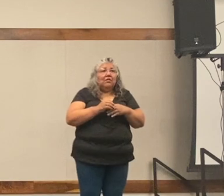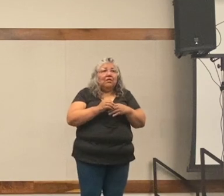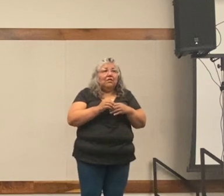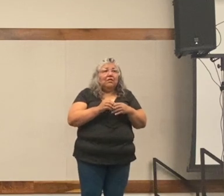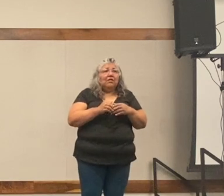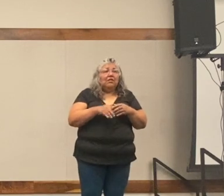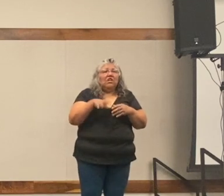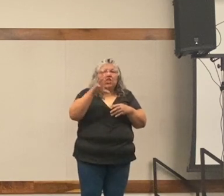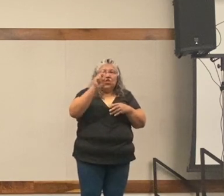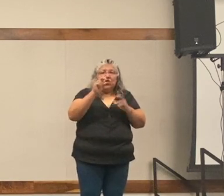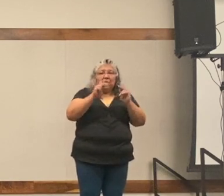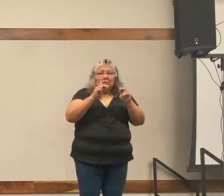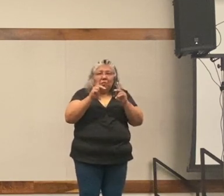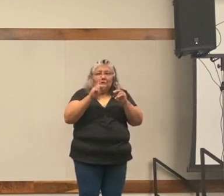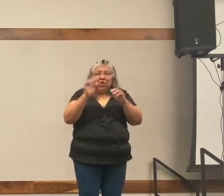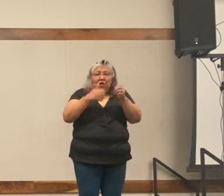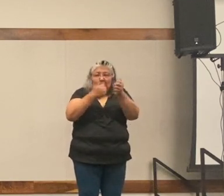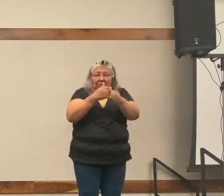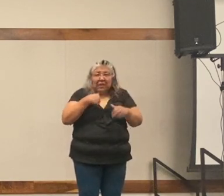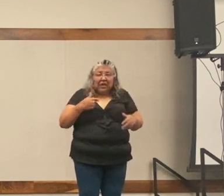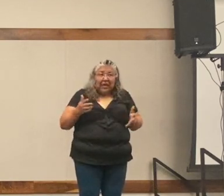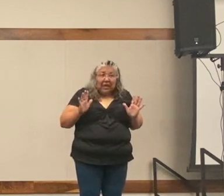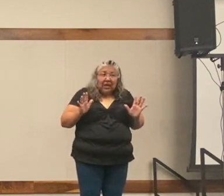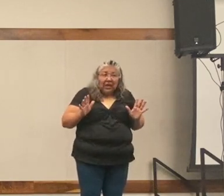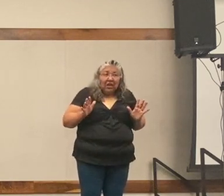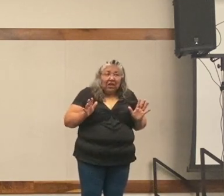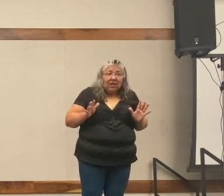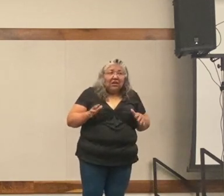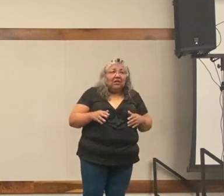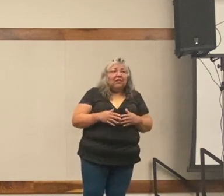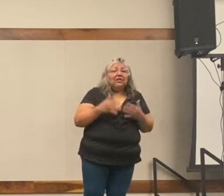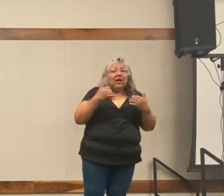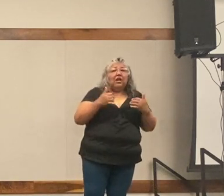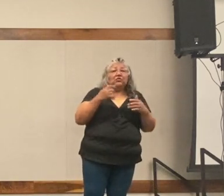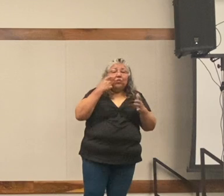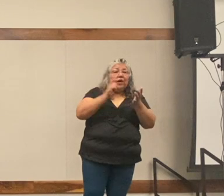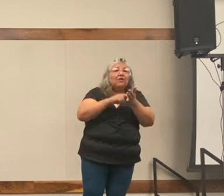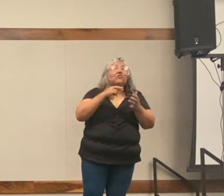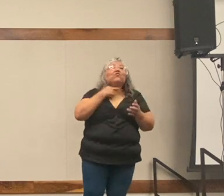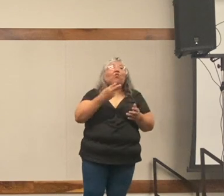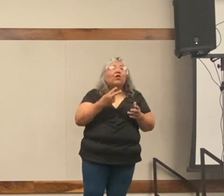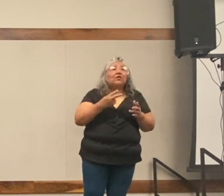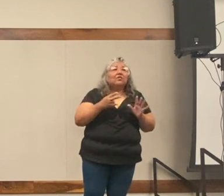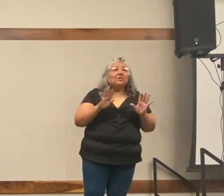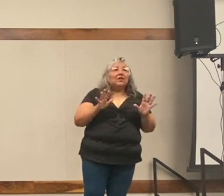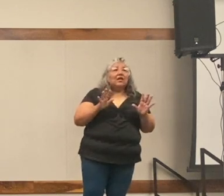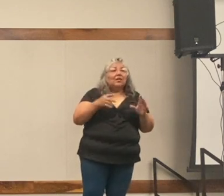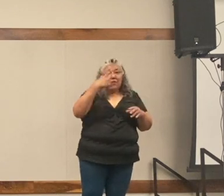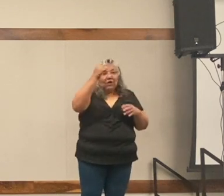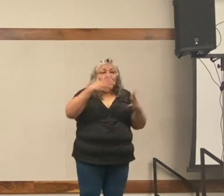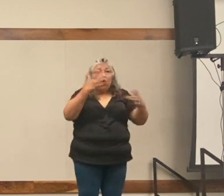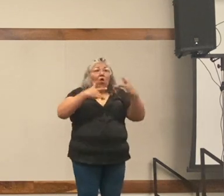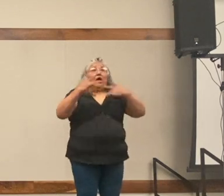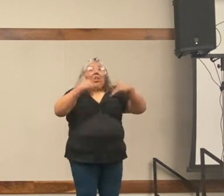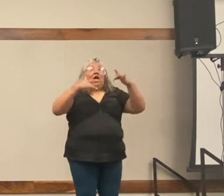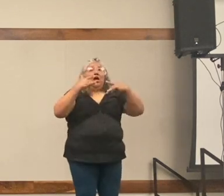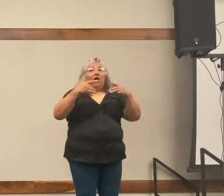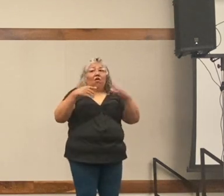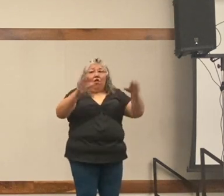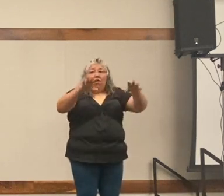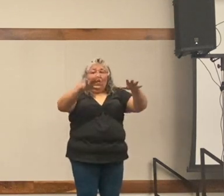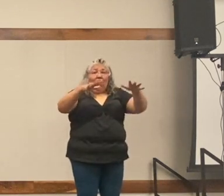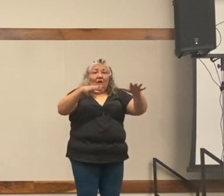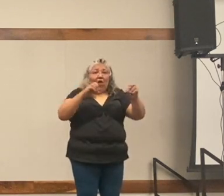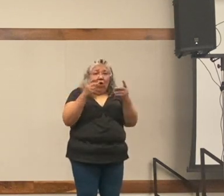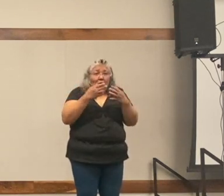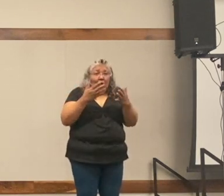There's like 30 dudes after me, right? It should be, right? And so she recognizes his voice, and because she's so overjoyed, she's like, oh my